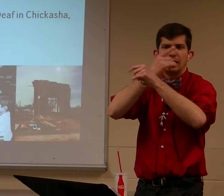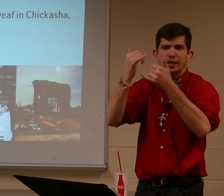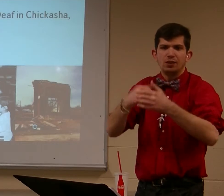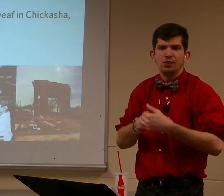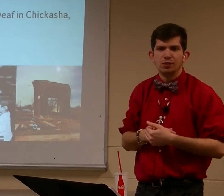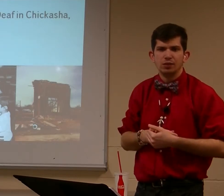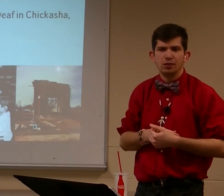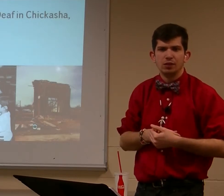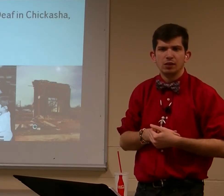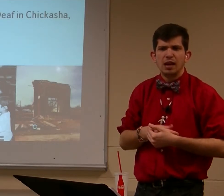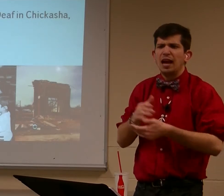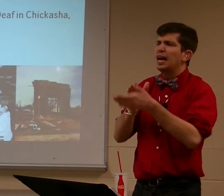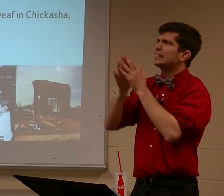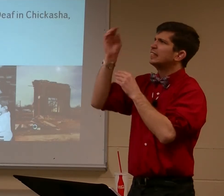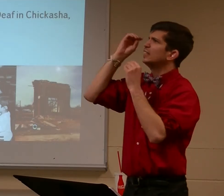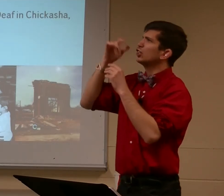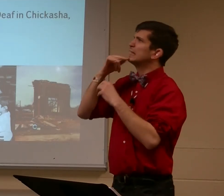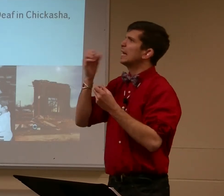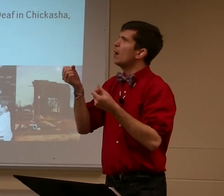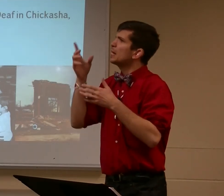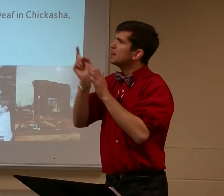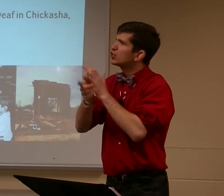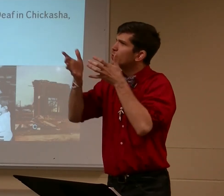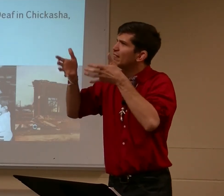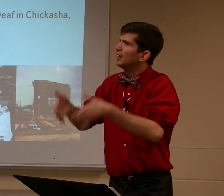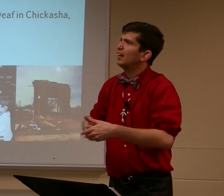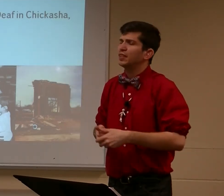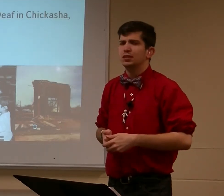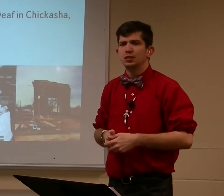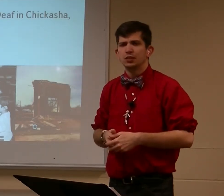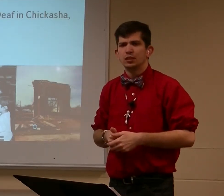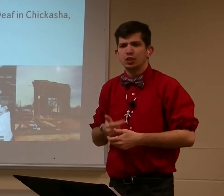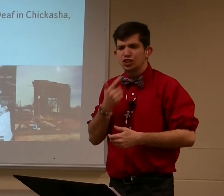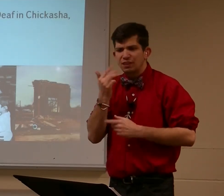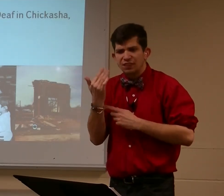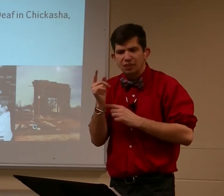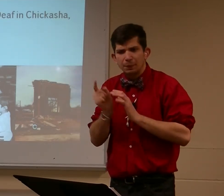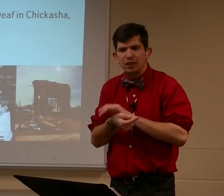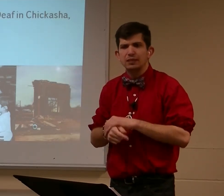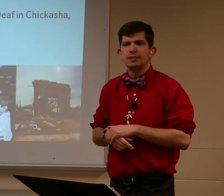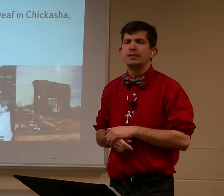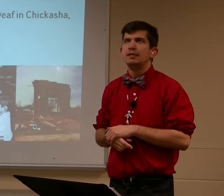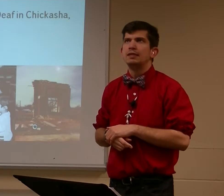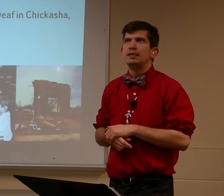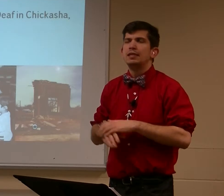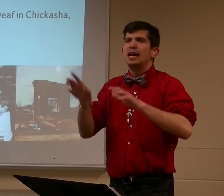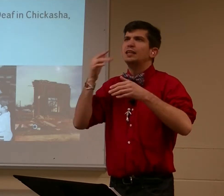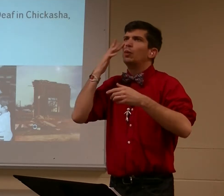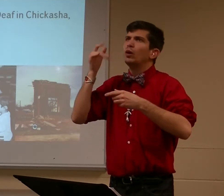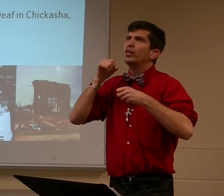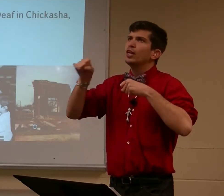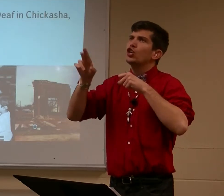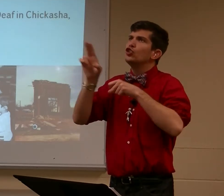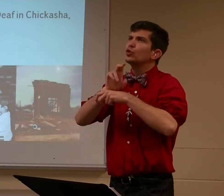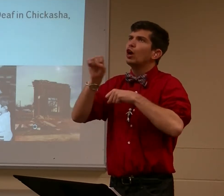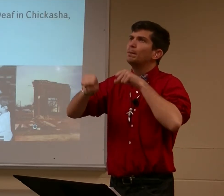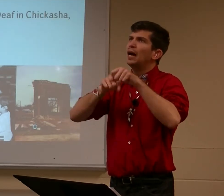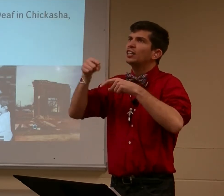now. I asked the teacher, I said, how many minutes do we have left? She said, 15 minutes. I said, why don't we use our bike to